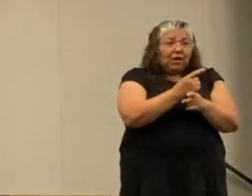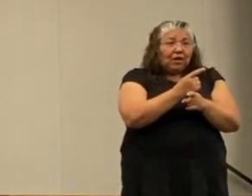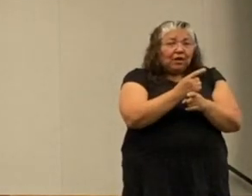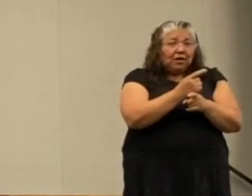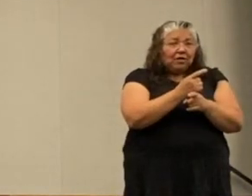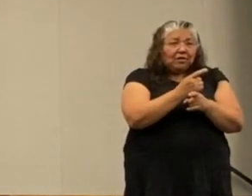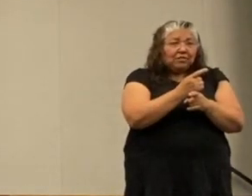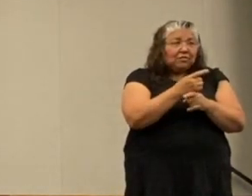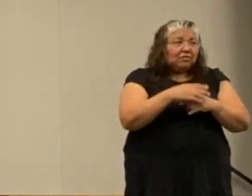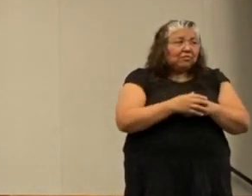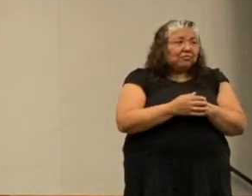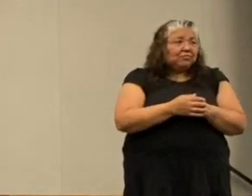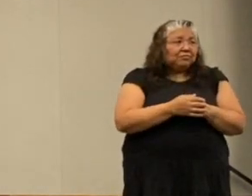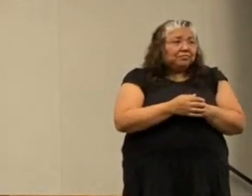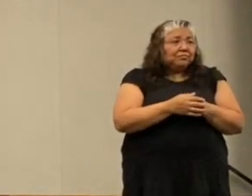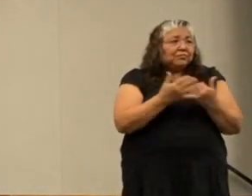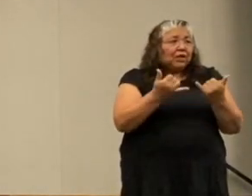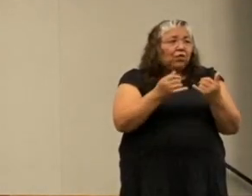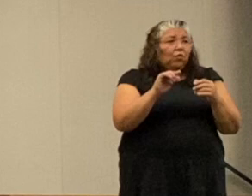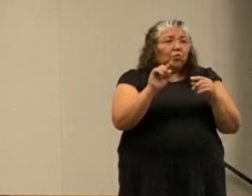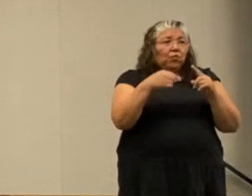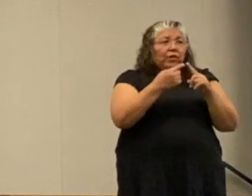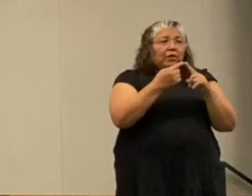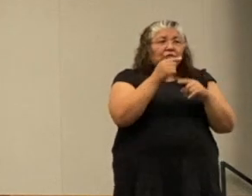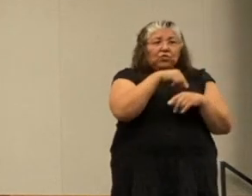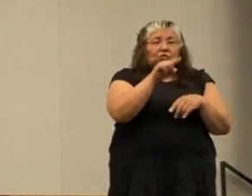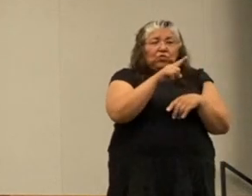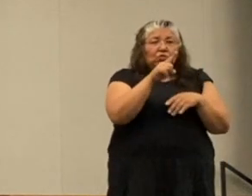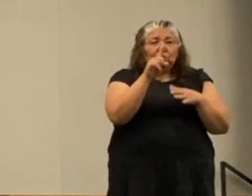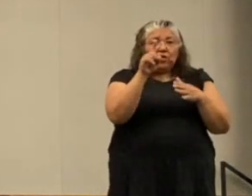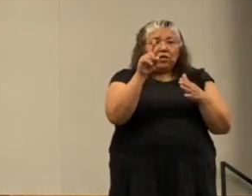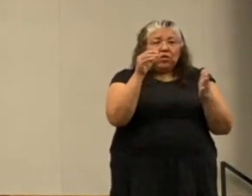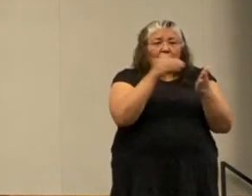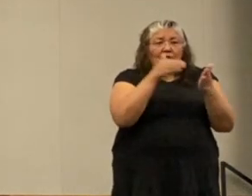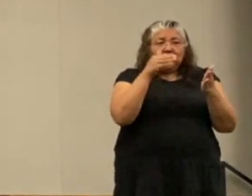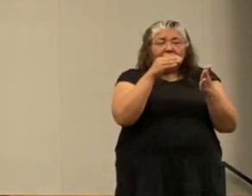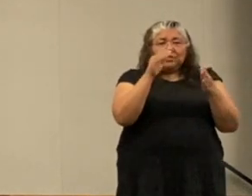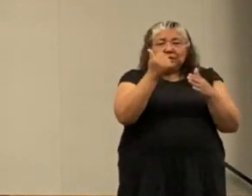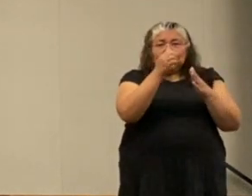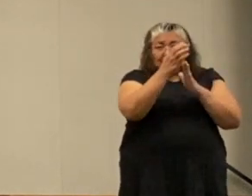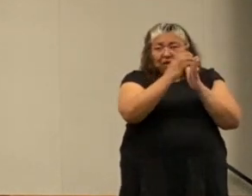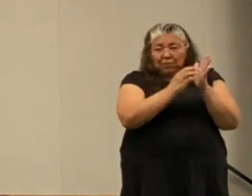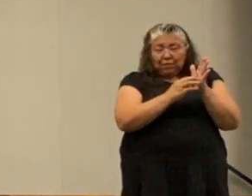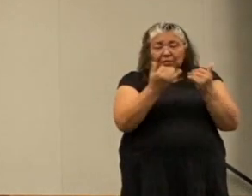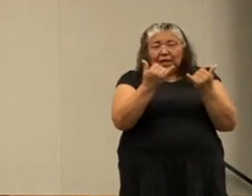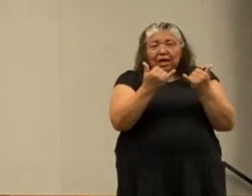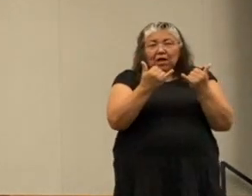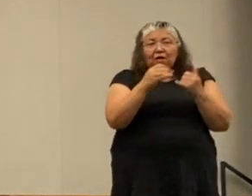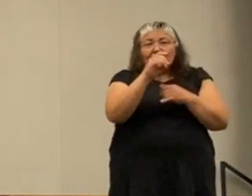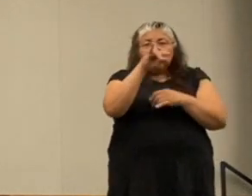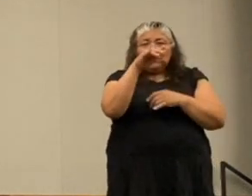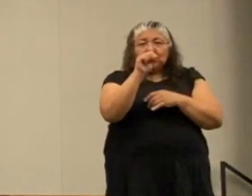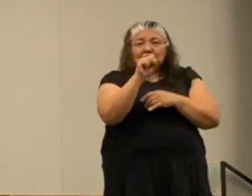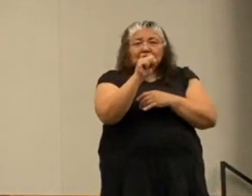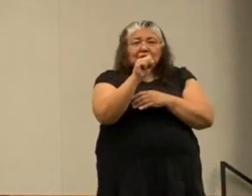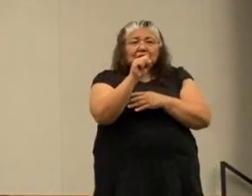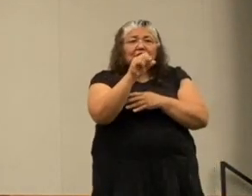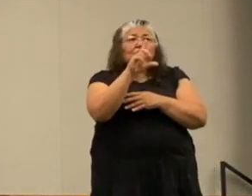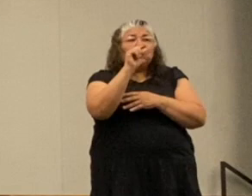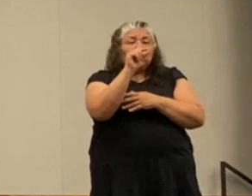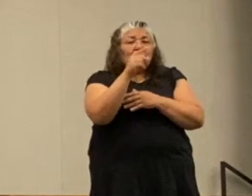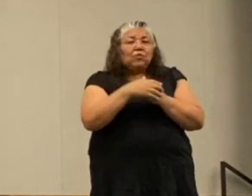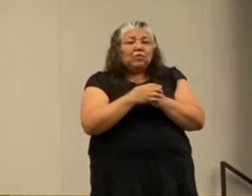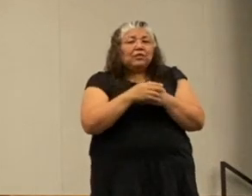breaking of the Ten Commandments. Now here we are in Exodus chapter 20, and we see that the Israelites, it